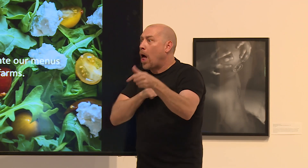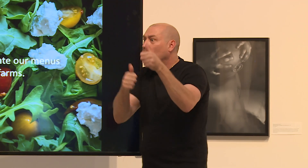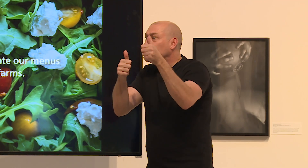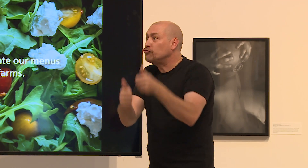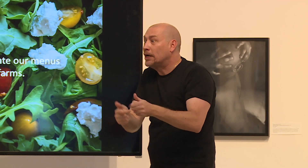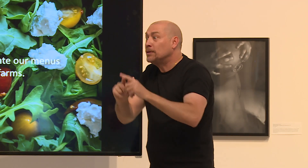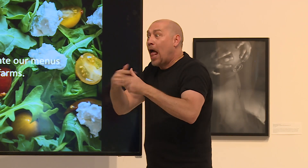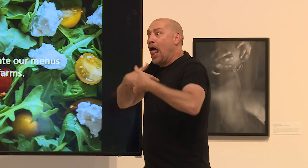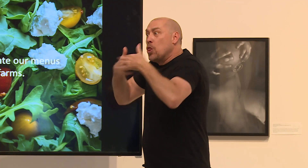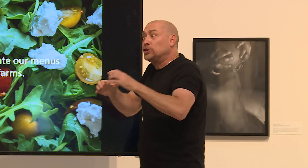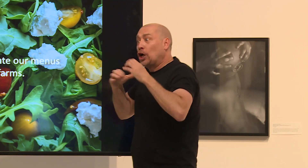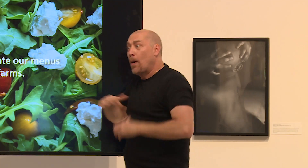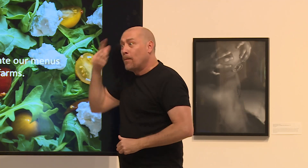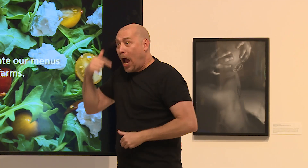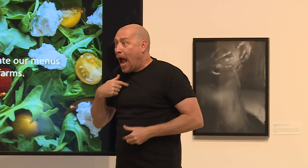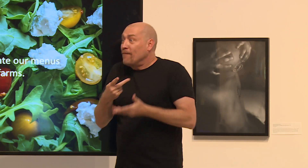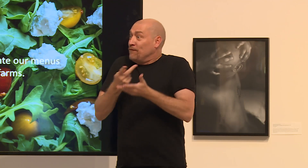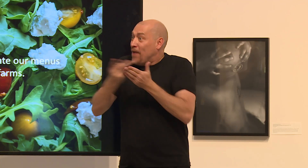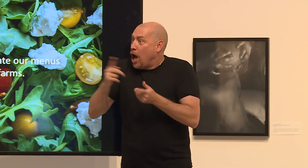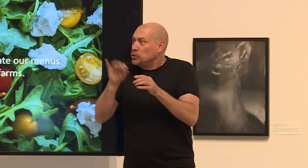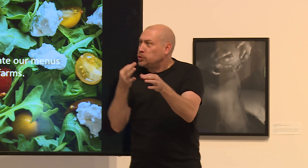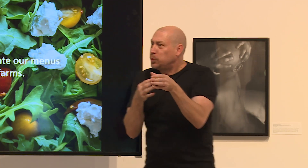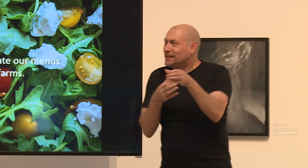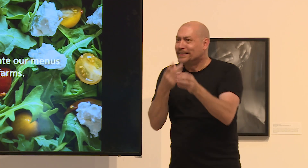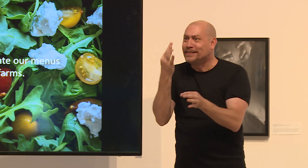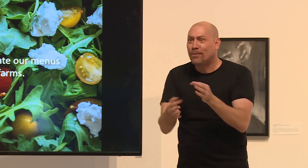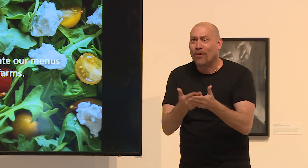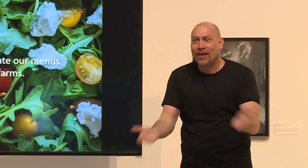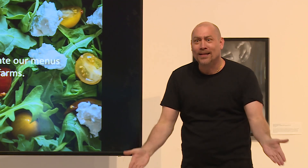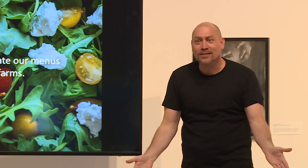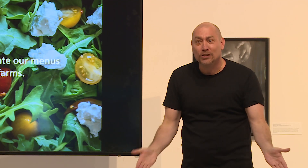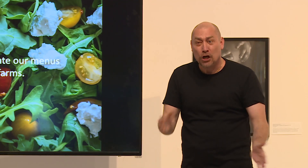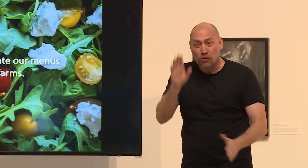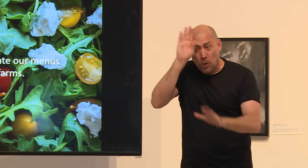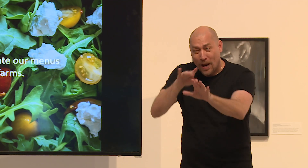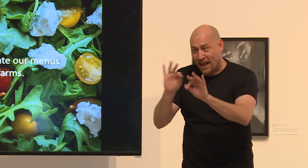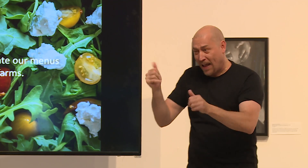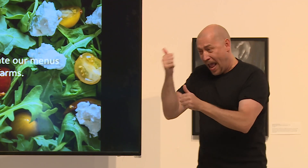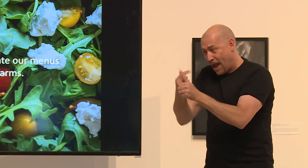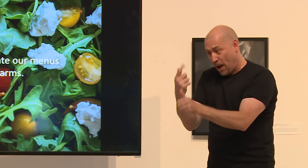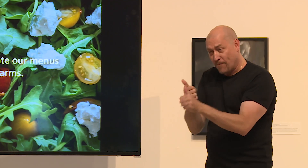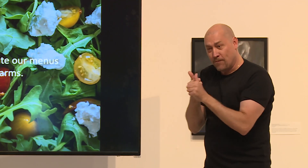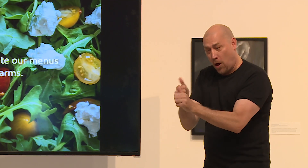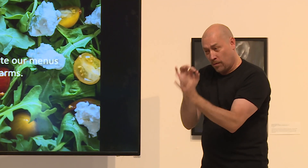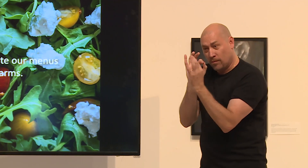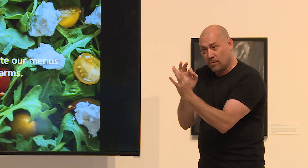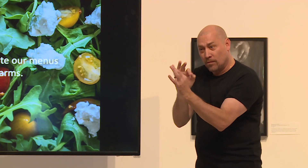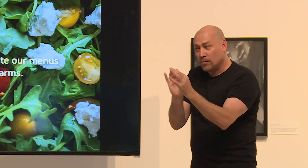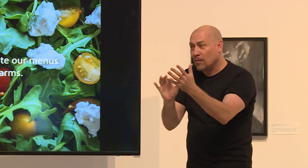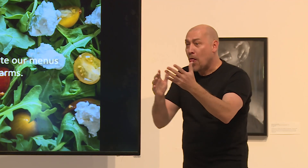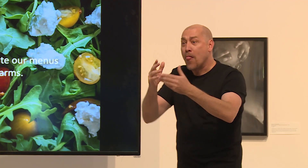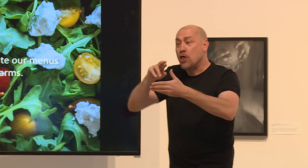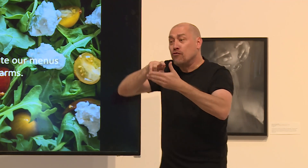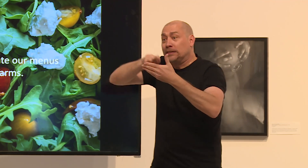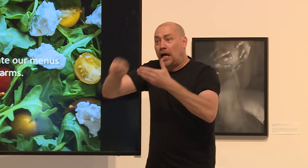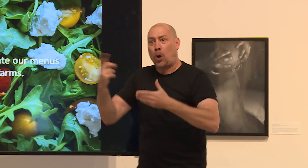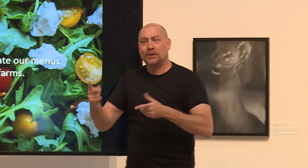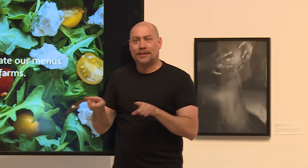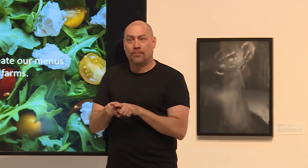But that means that the things that are there for a while are losing their quality, right? And if nobody follows that system,